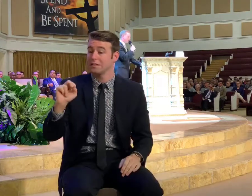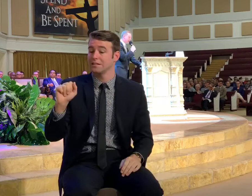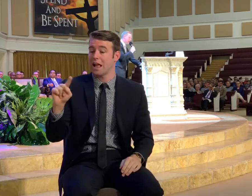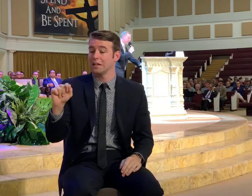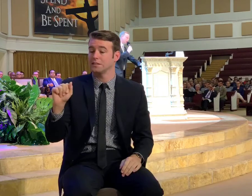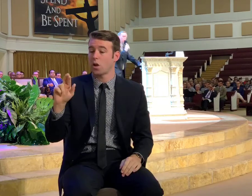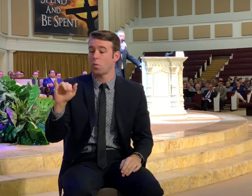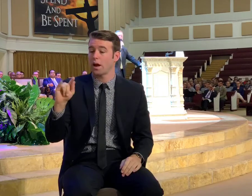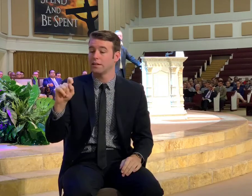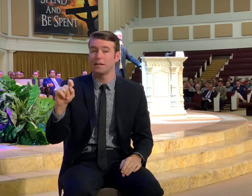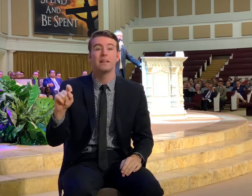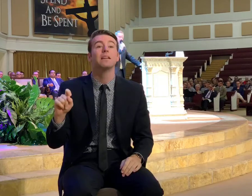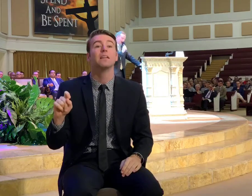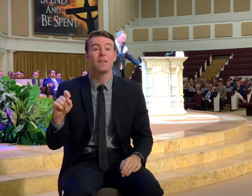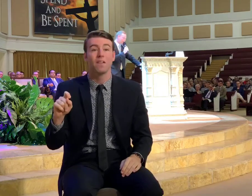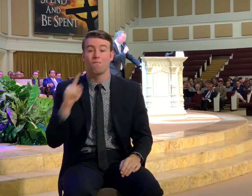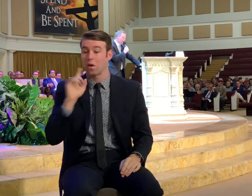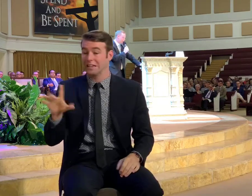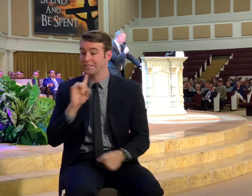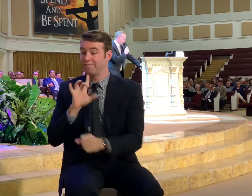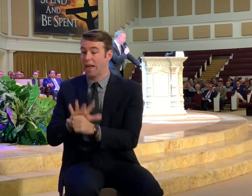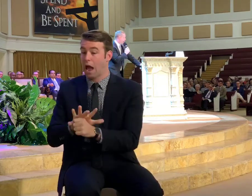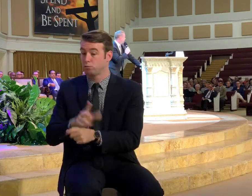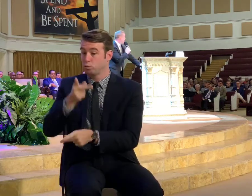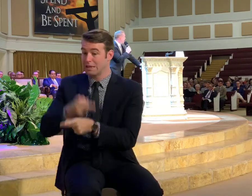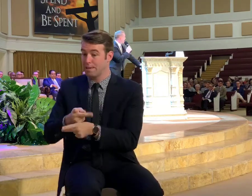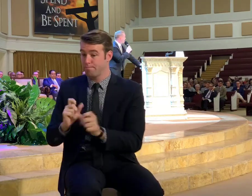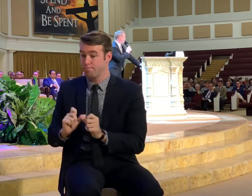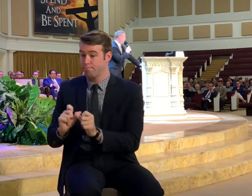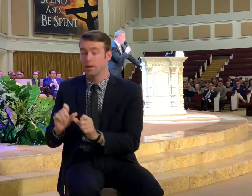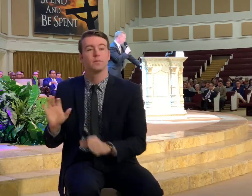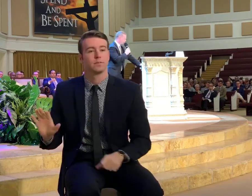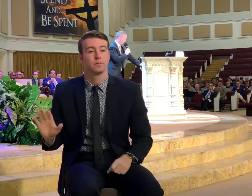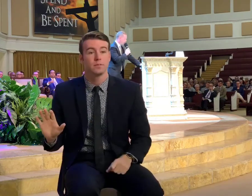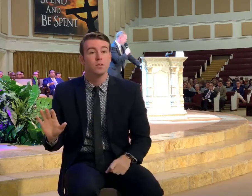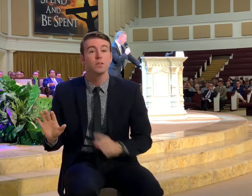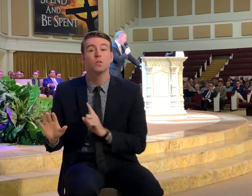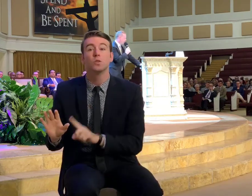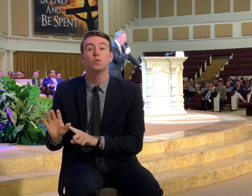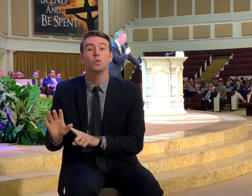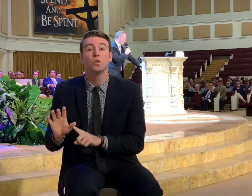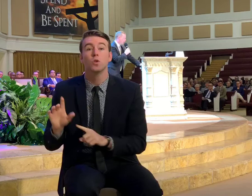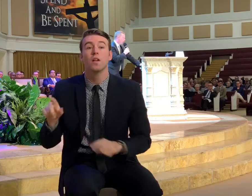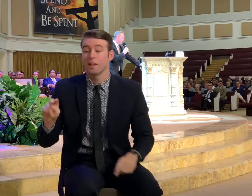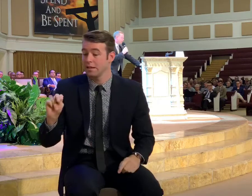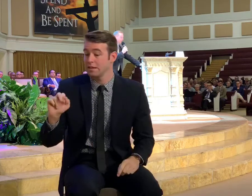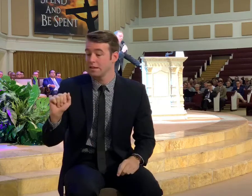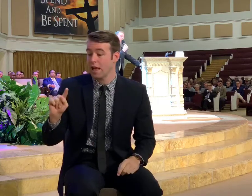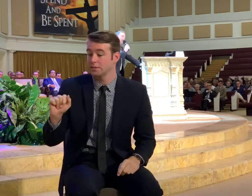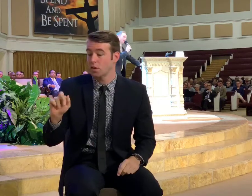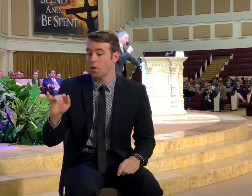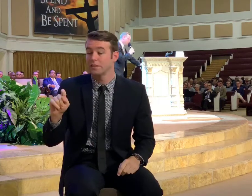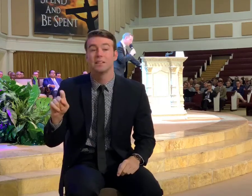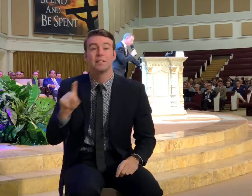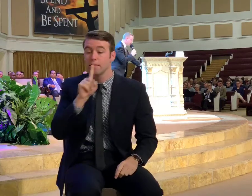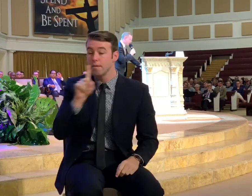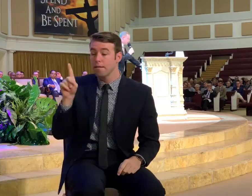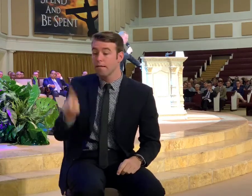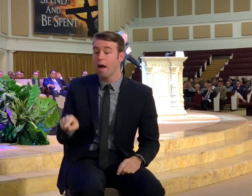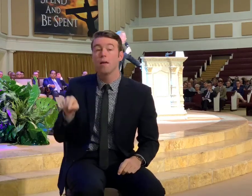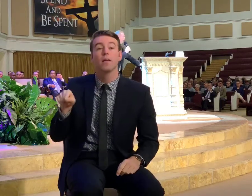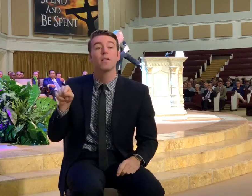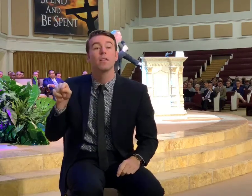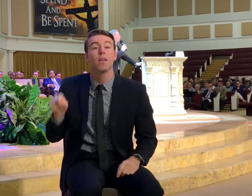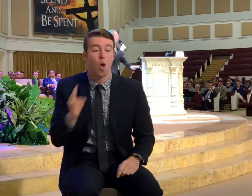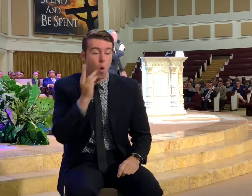to maintain if he wanted to keep his vow intact. Anybody who took a Nazarite vow was commanded to abstain